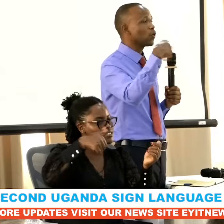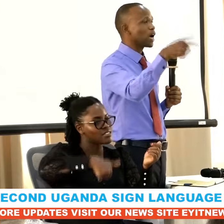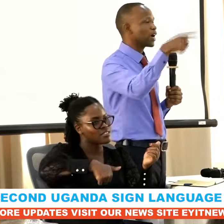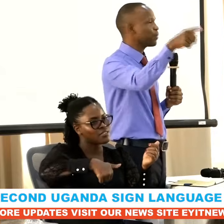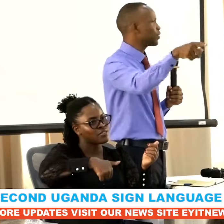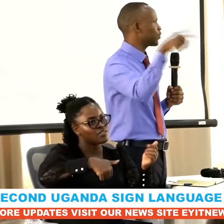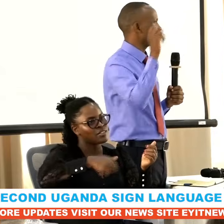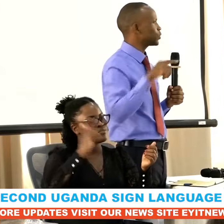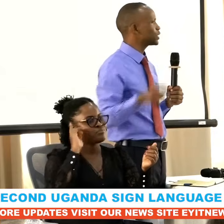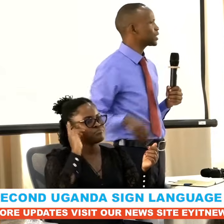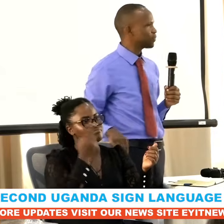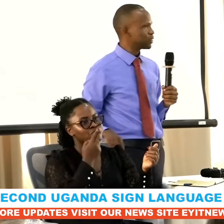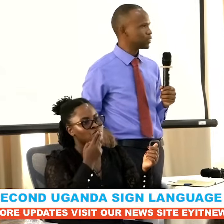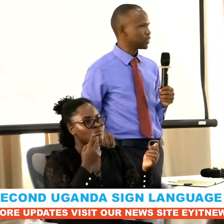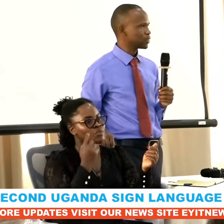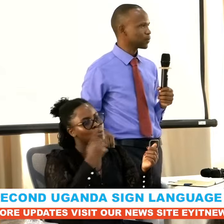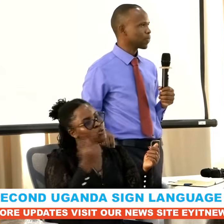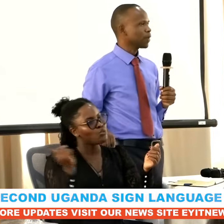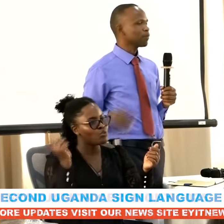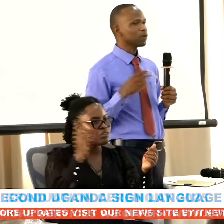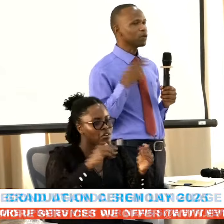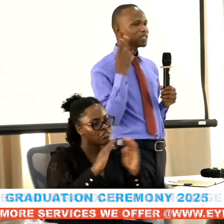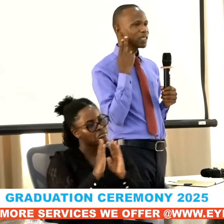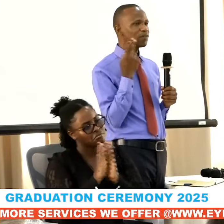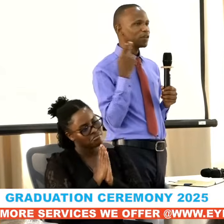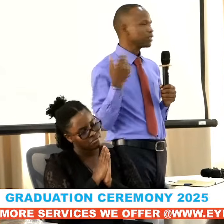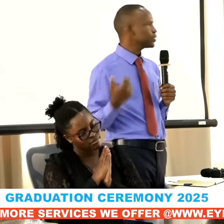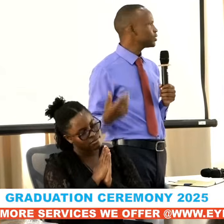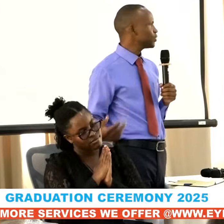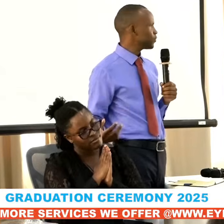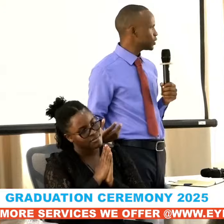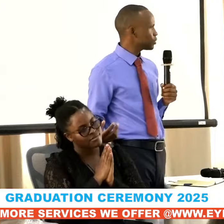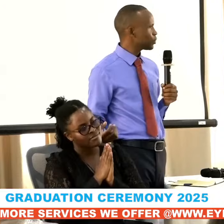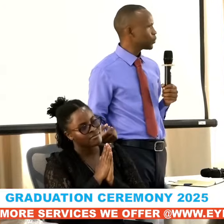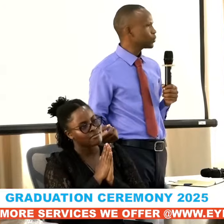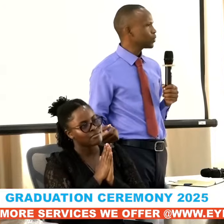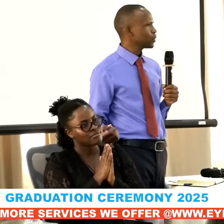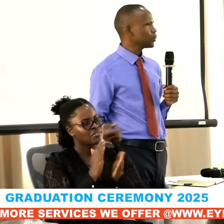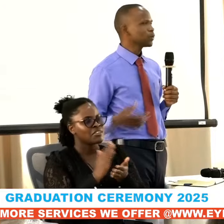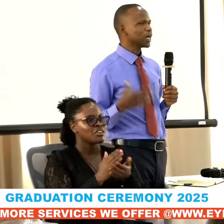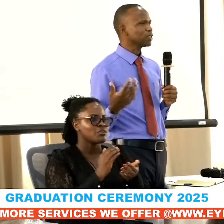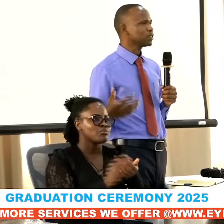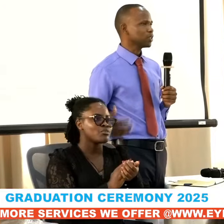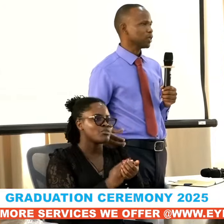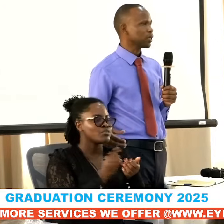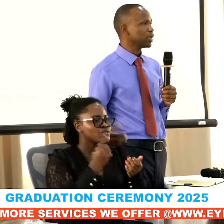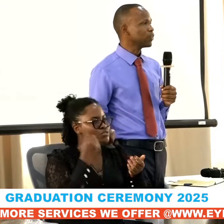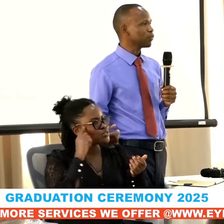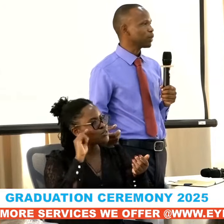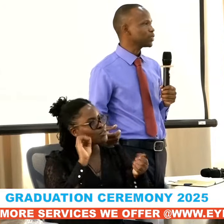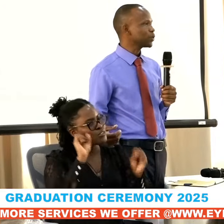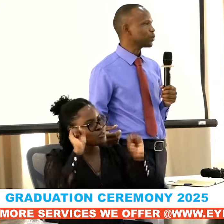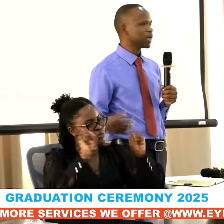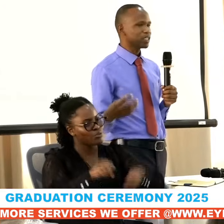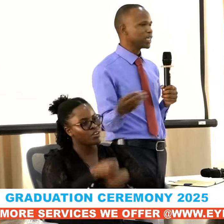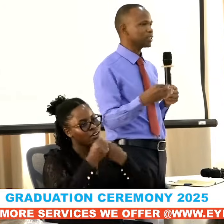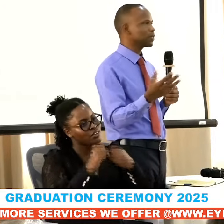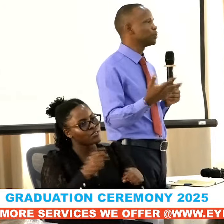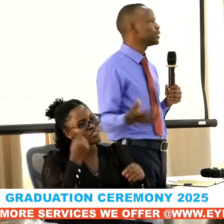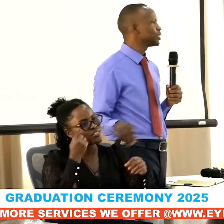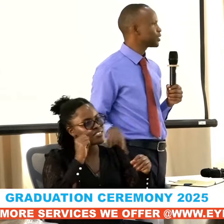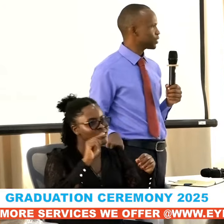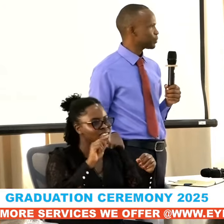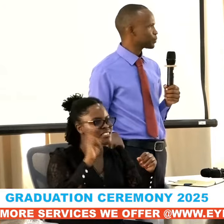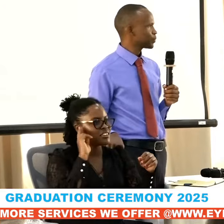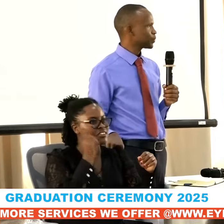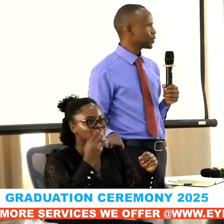who are coming for those services. Because deafness is invisible, you can't tell a deaf person by just